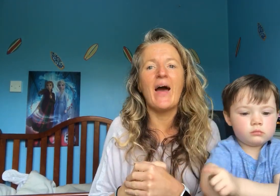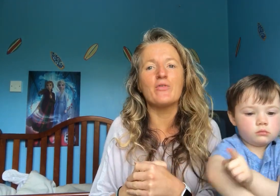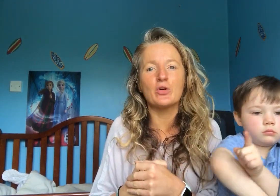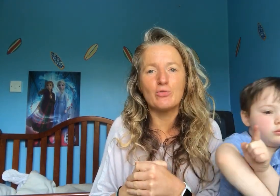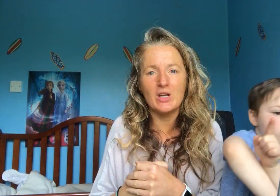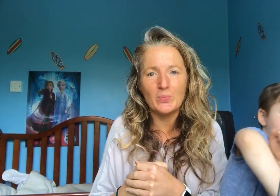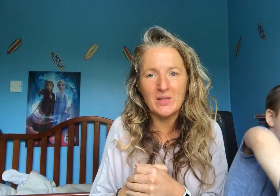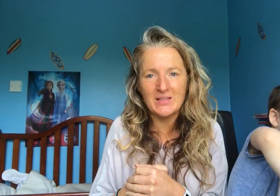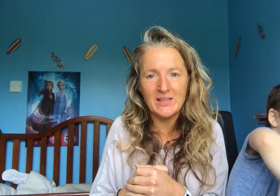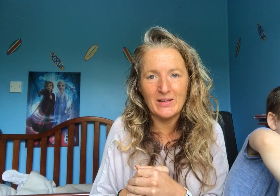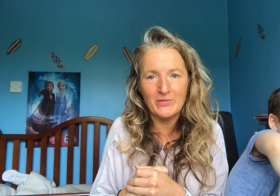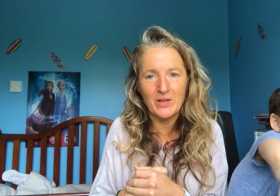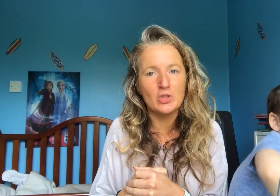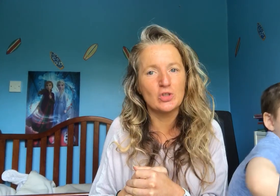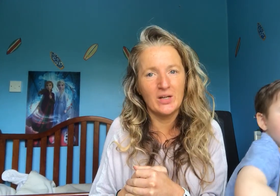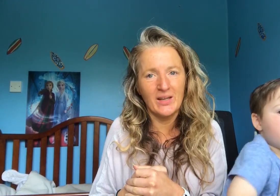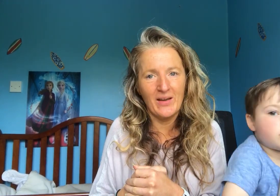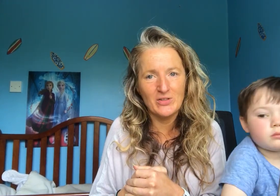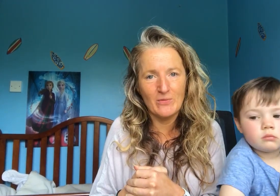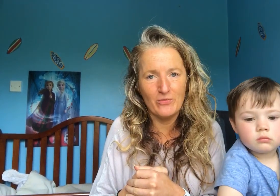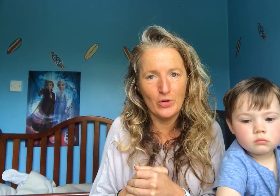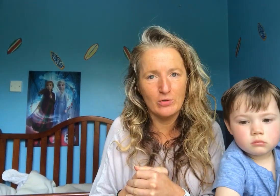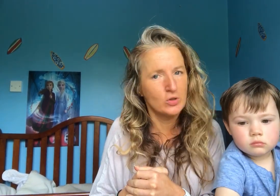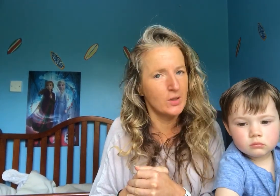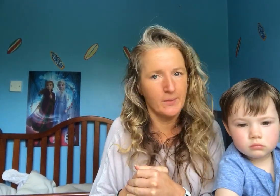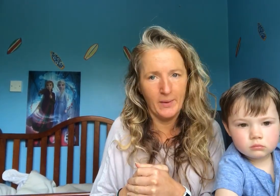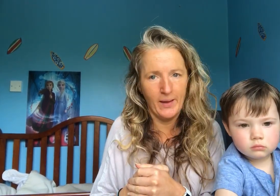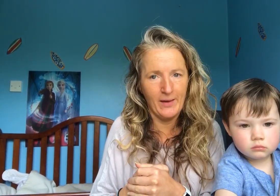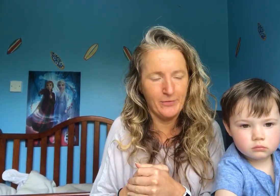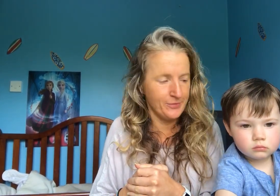Have a great Wednesday evening. Try and have some fun. Try and behave.